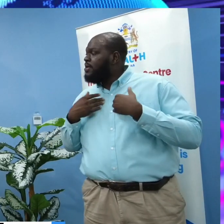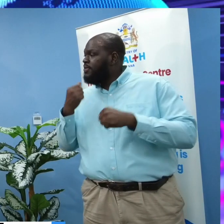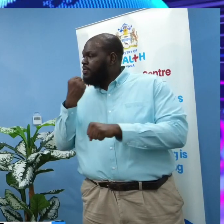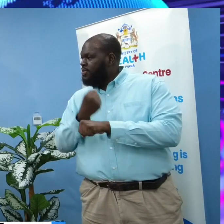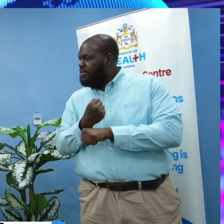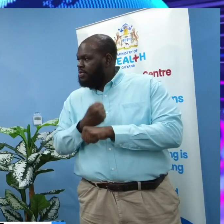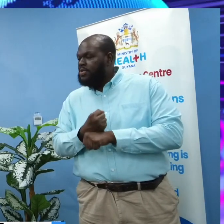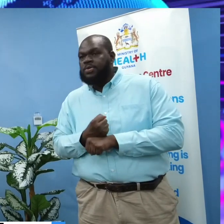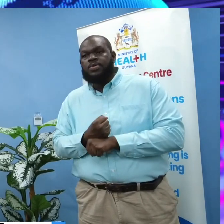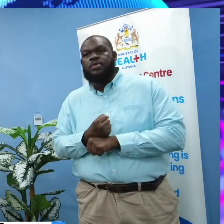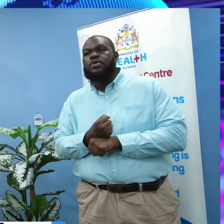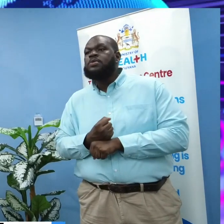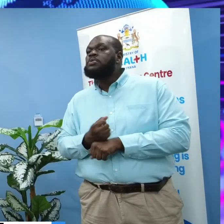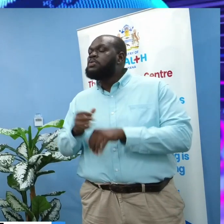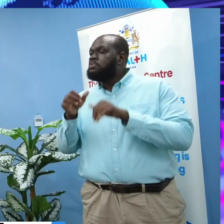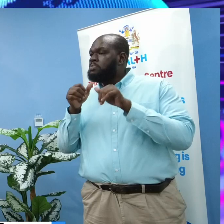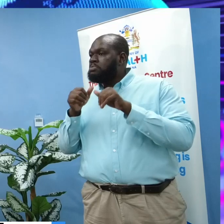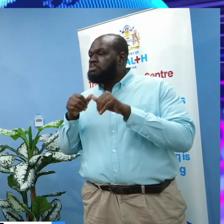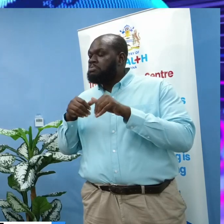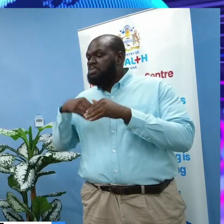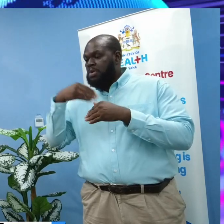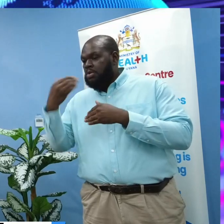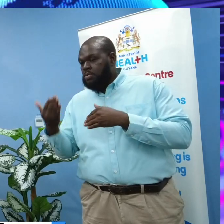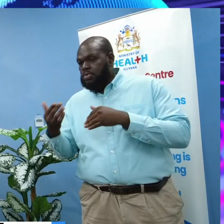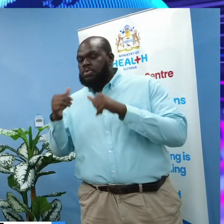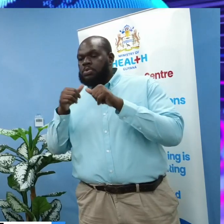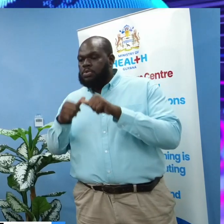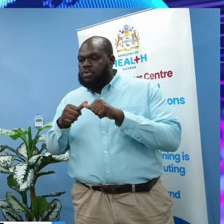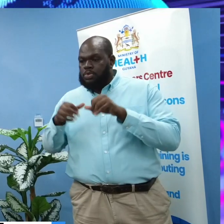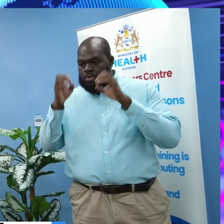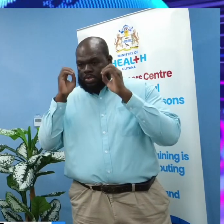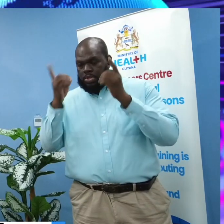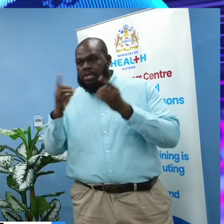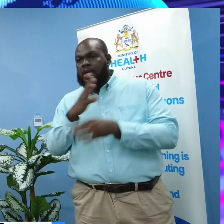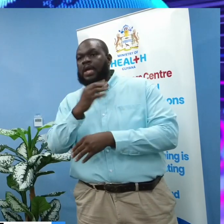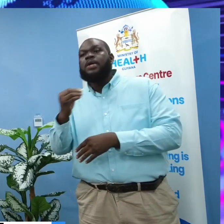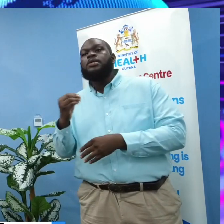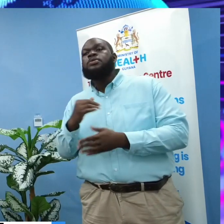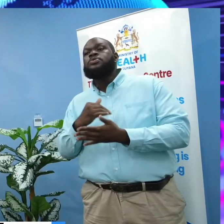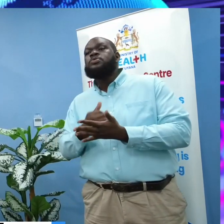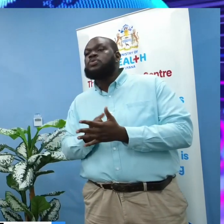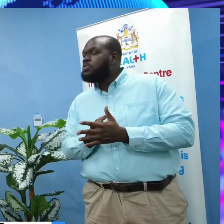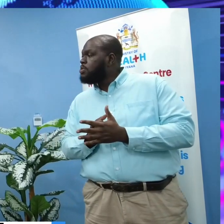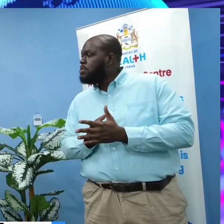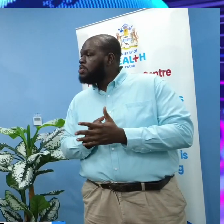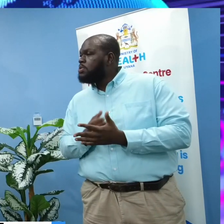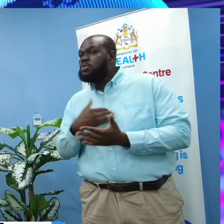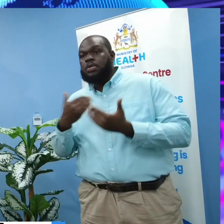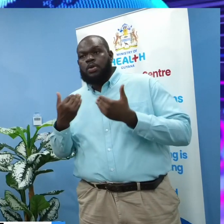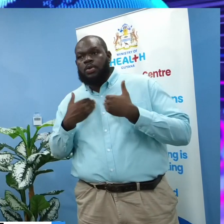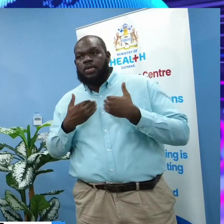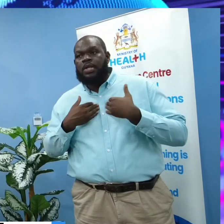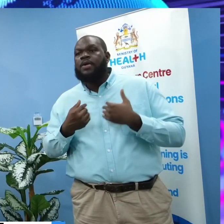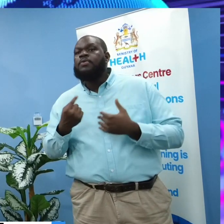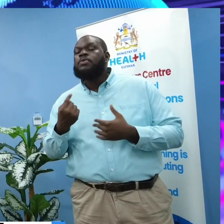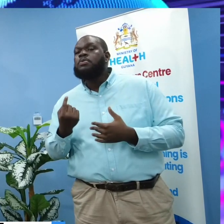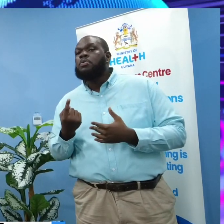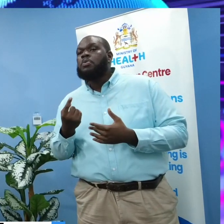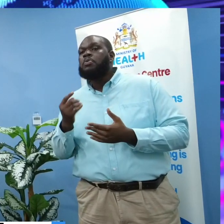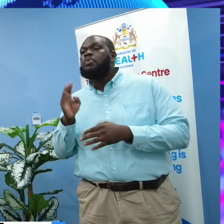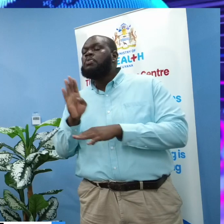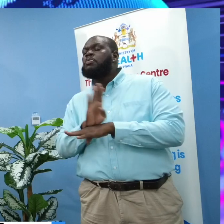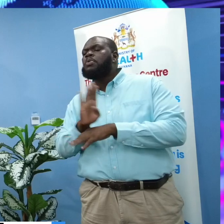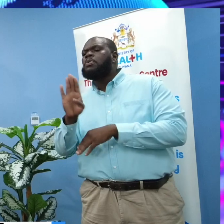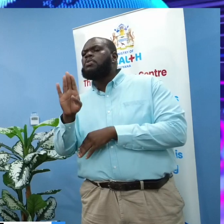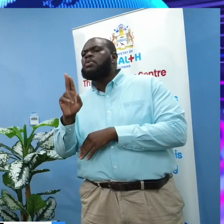on to further their education, and some of them even have their own businesses.